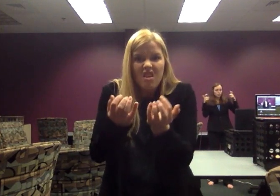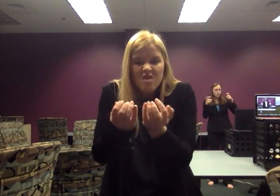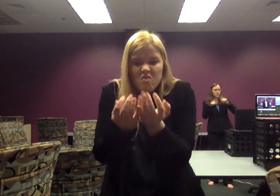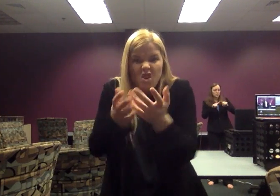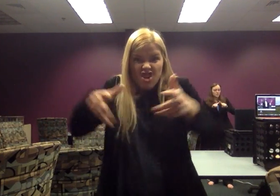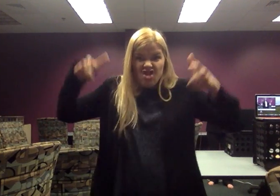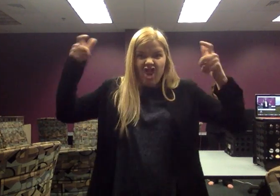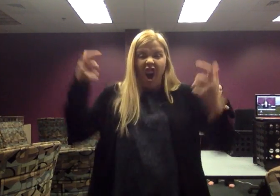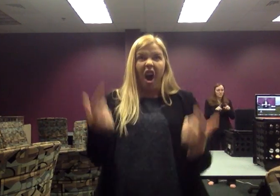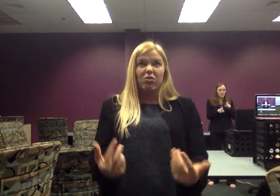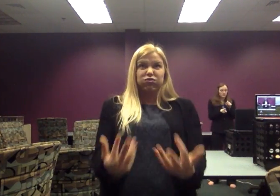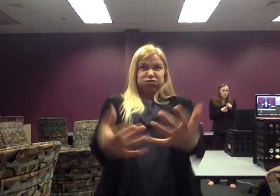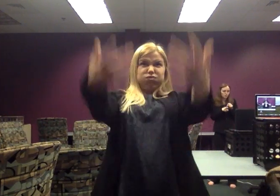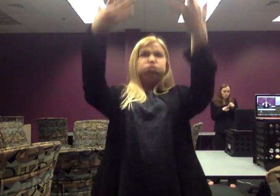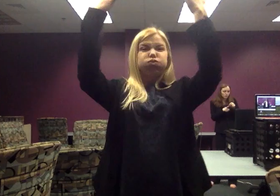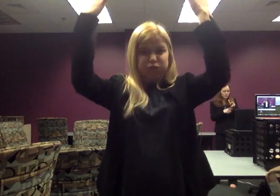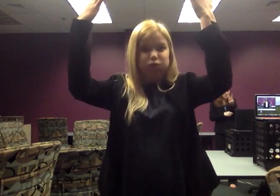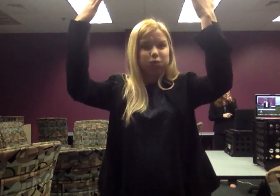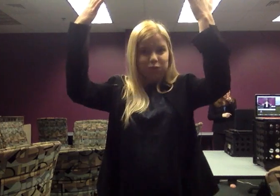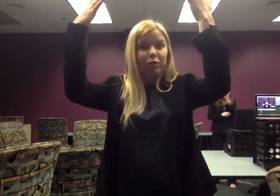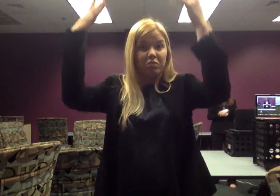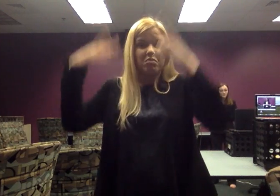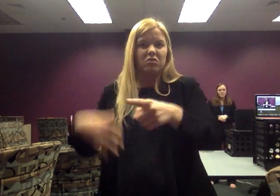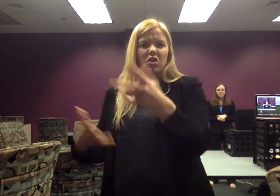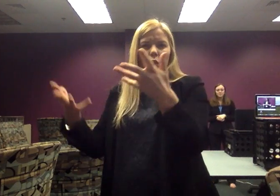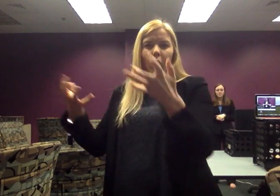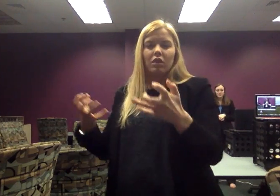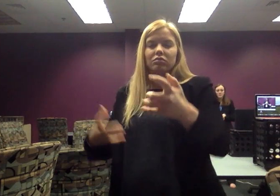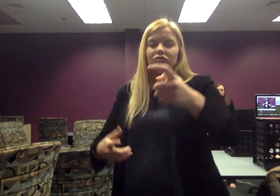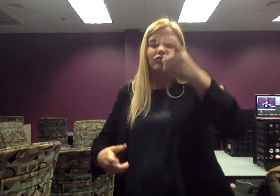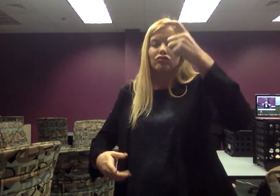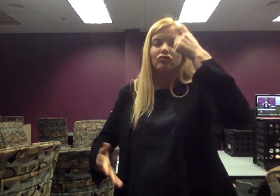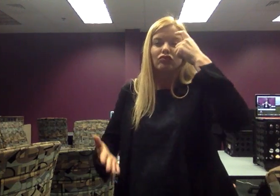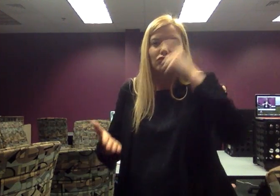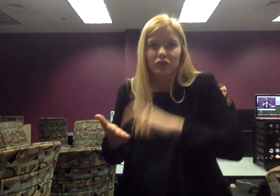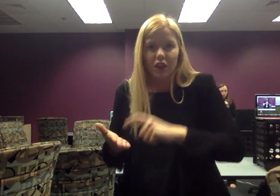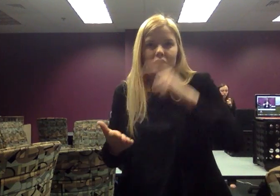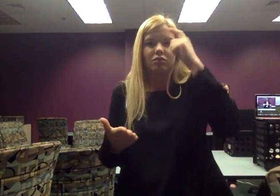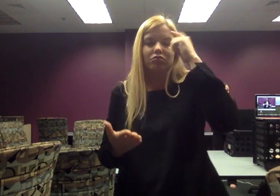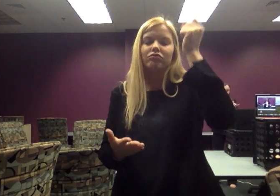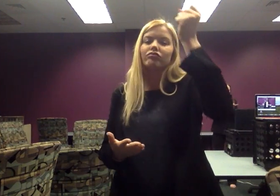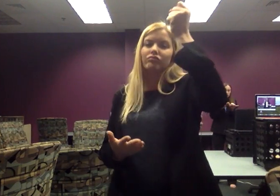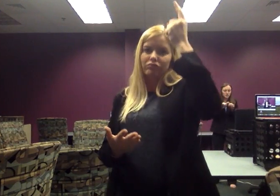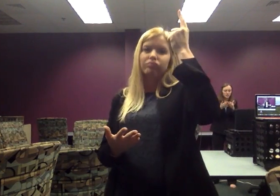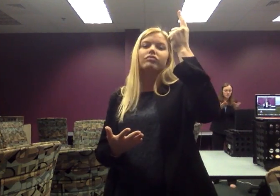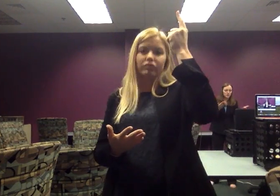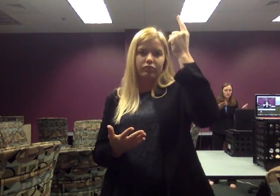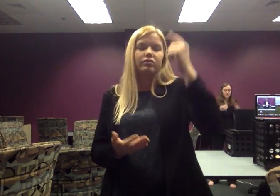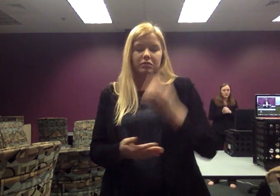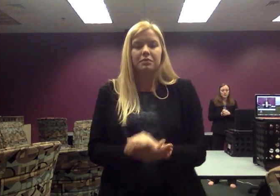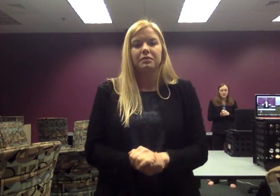the movie that could help us understand how she changed sizes? What?